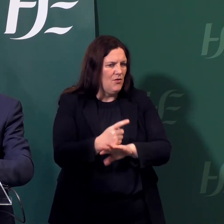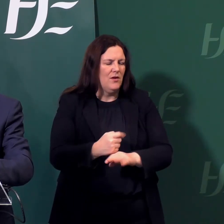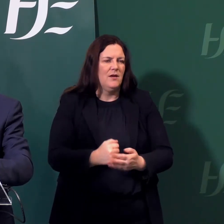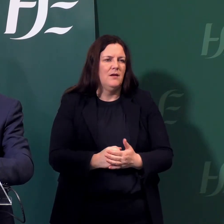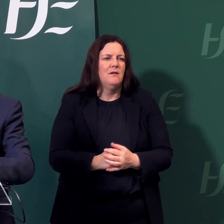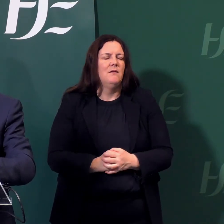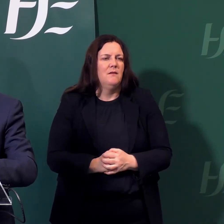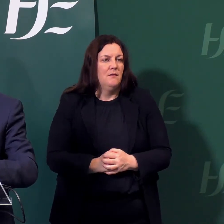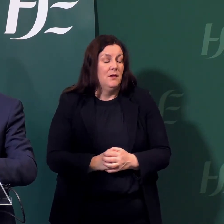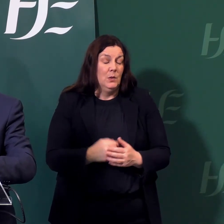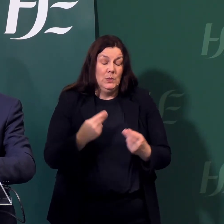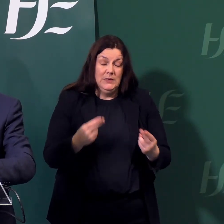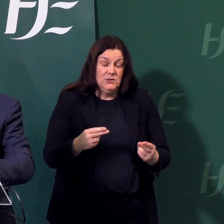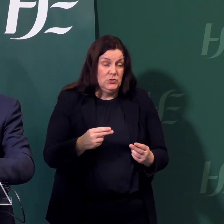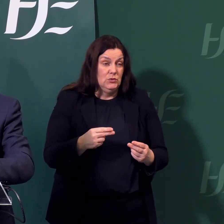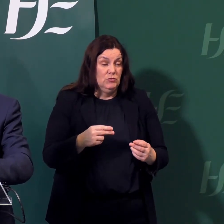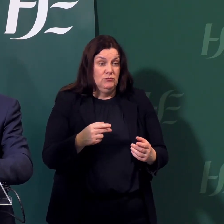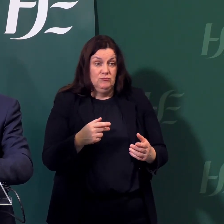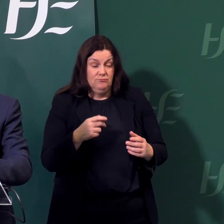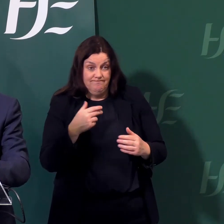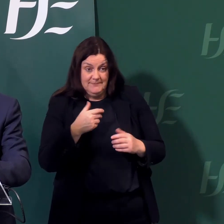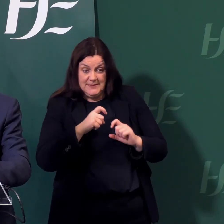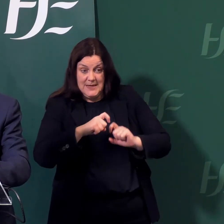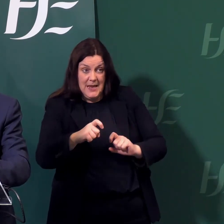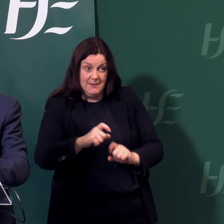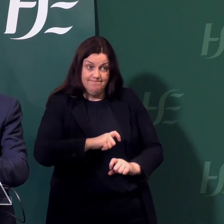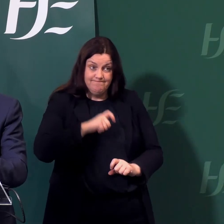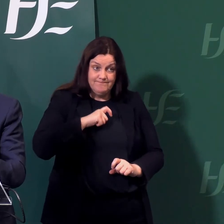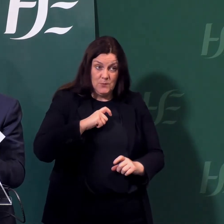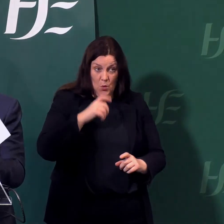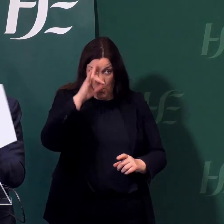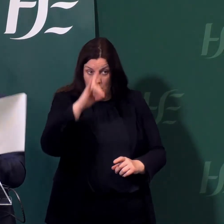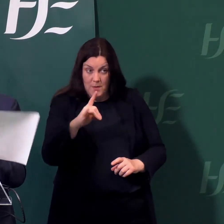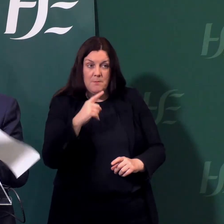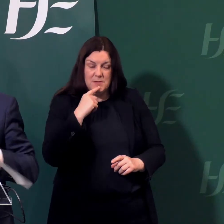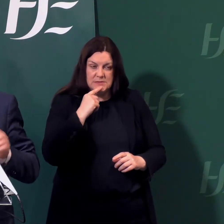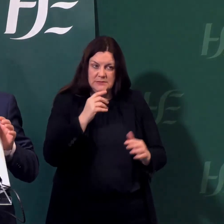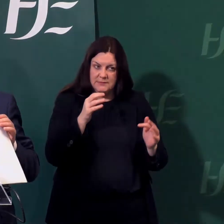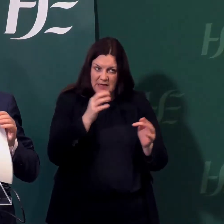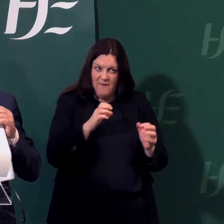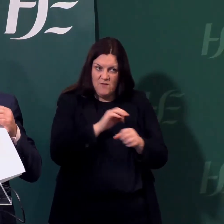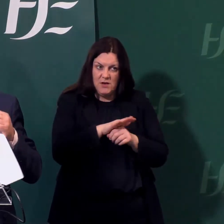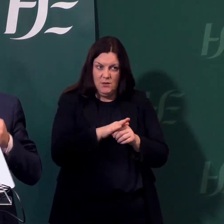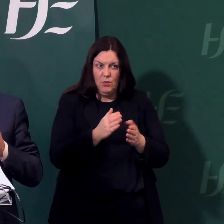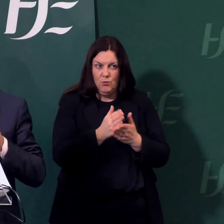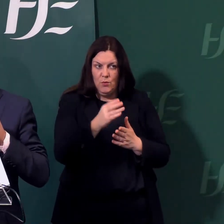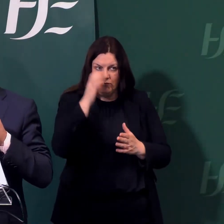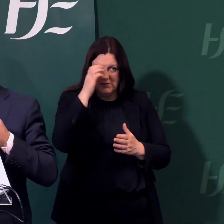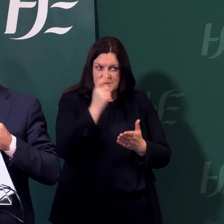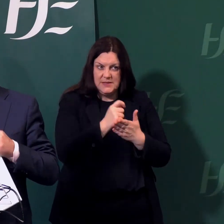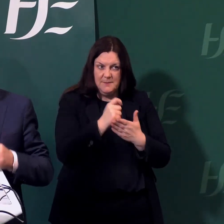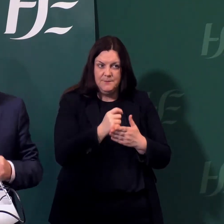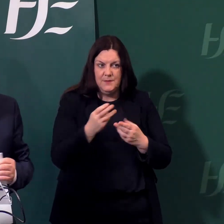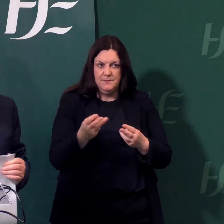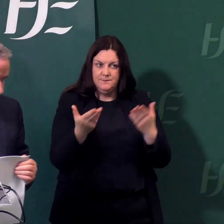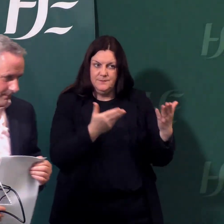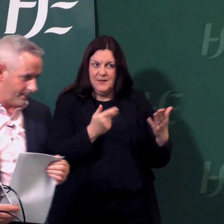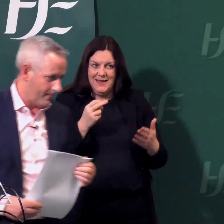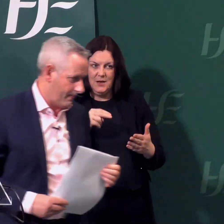remain confident, hopeful, but indeed cautious as we head into the Christmas period. I'm going to pass you across to my colleague, Ms. Anne